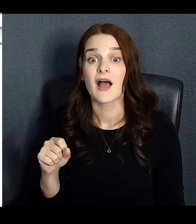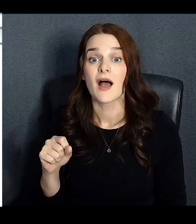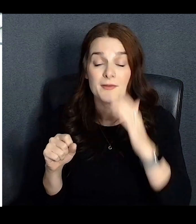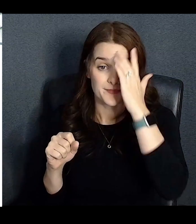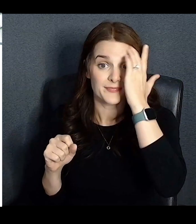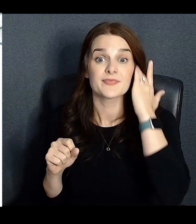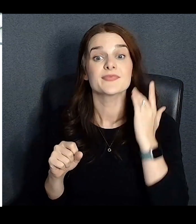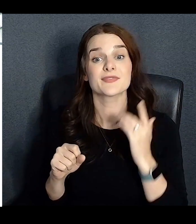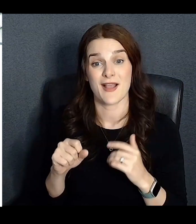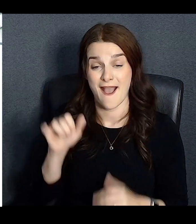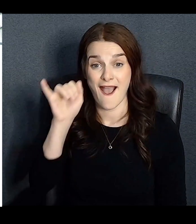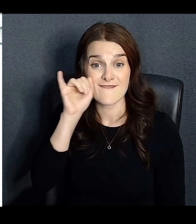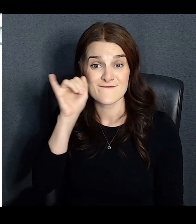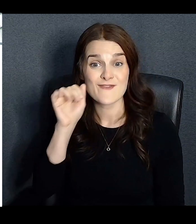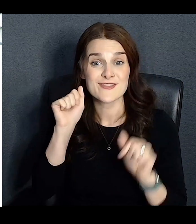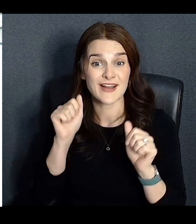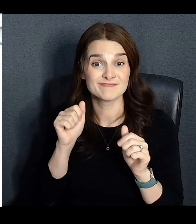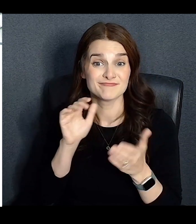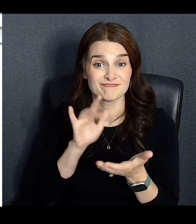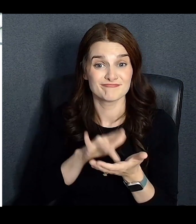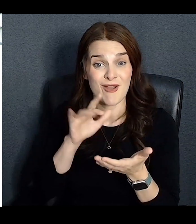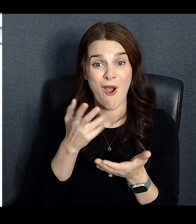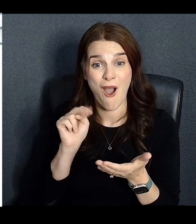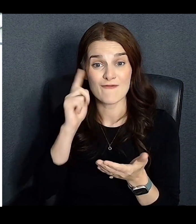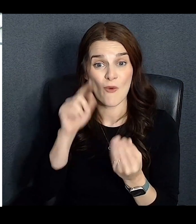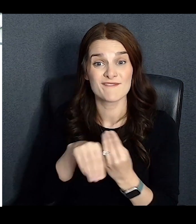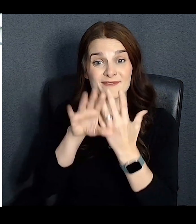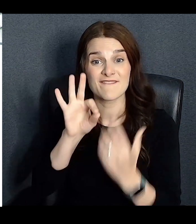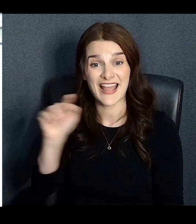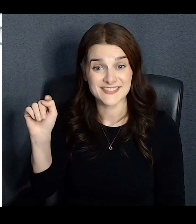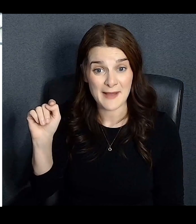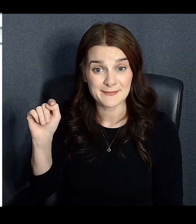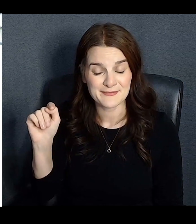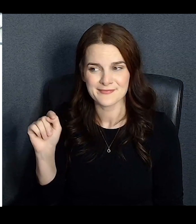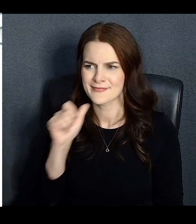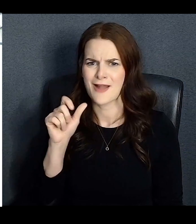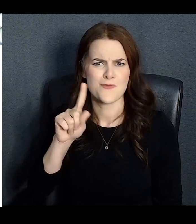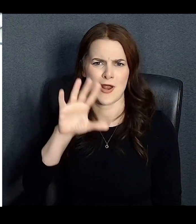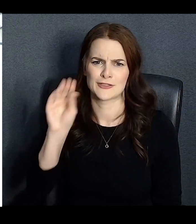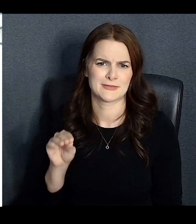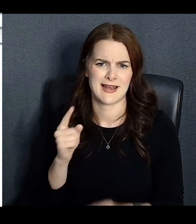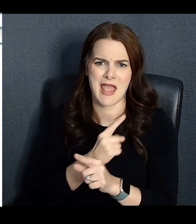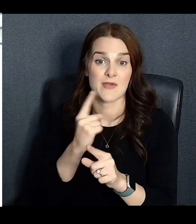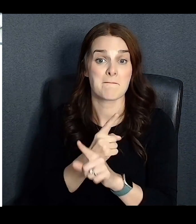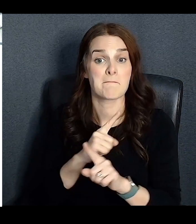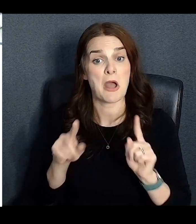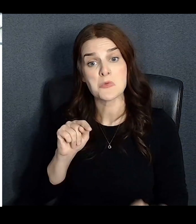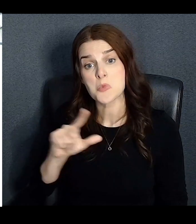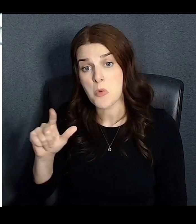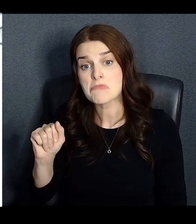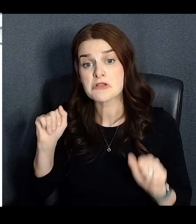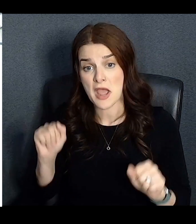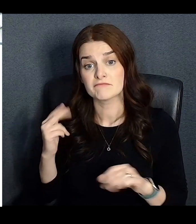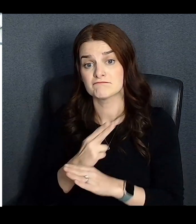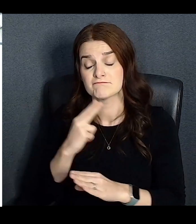iPhone, you can actually turn on live captions for FaceTime. It's not 100% accurate, but it's a tool that can be used. And